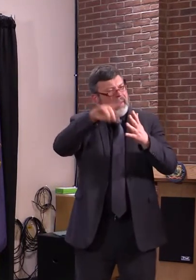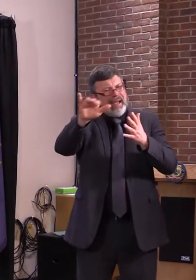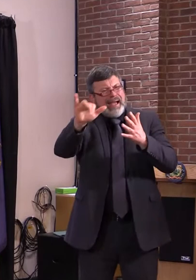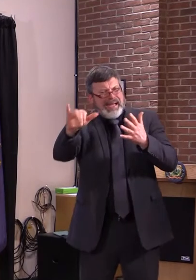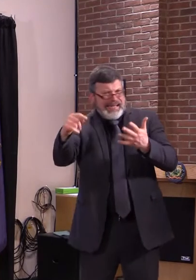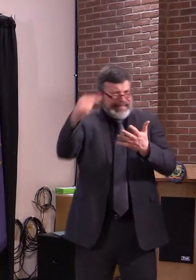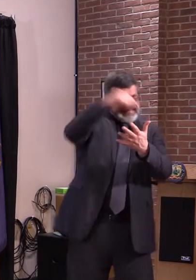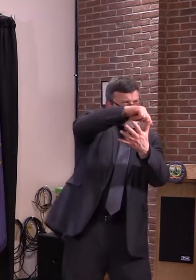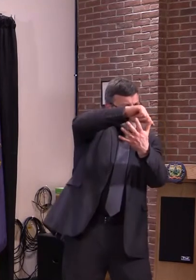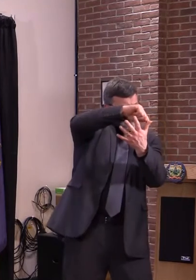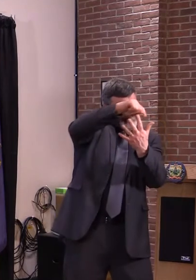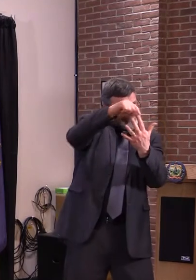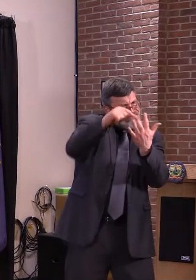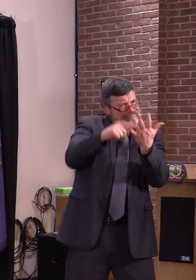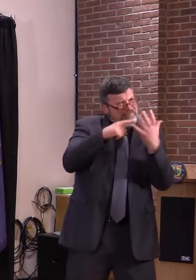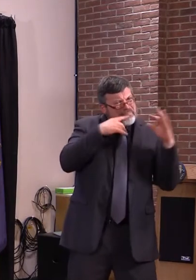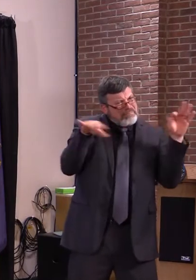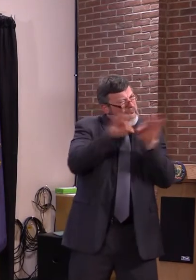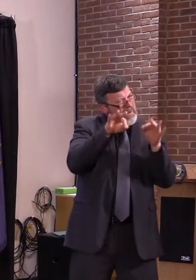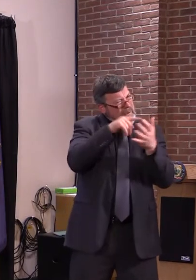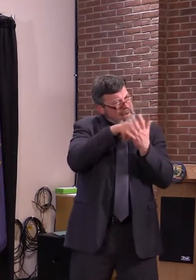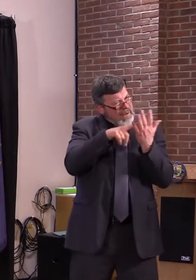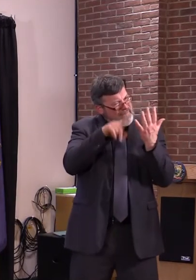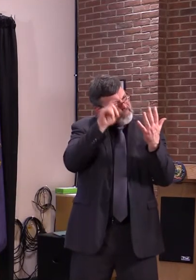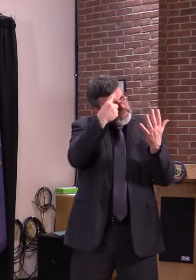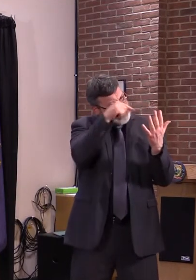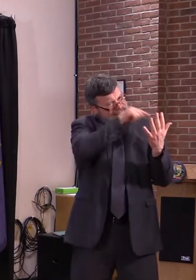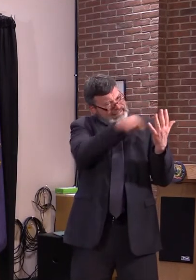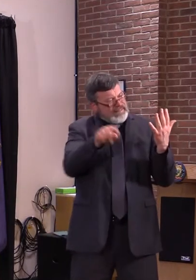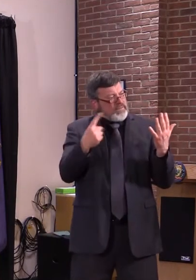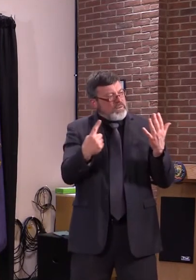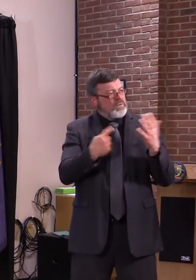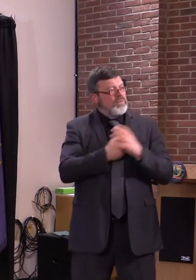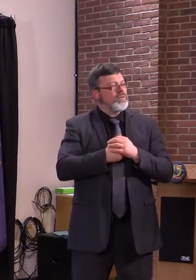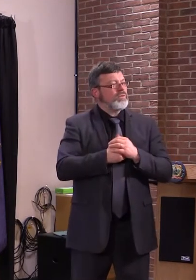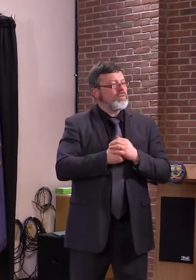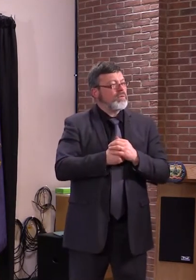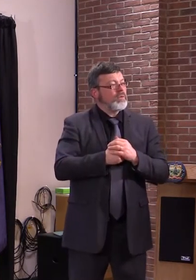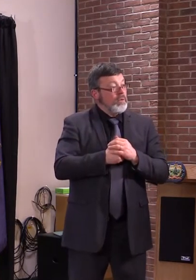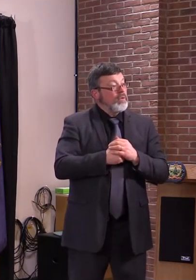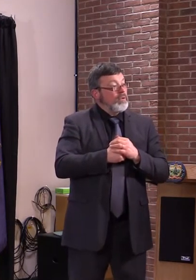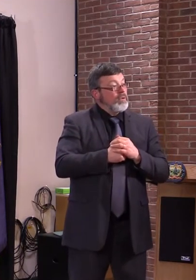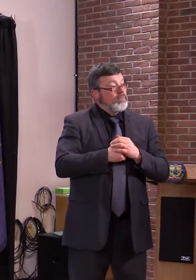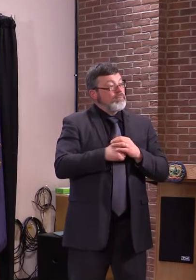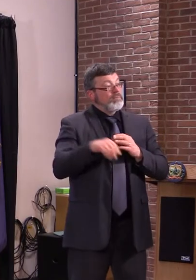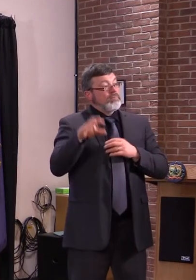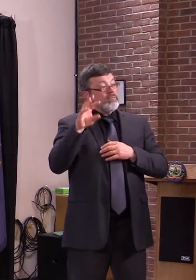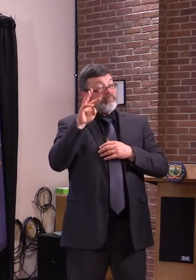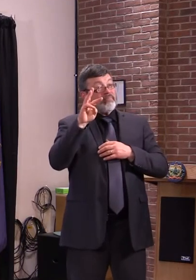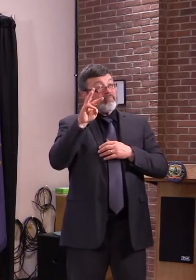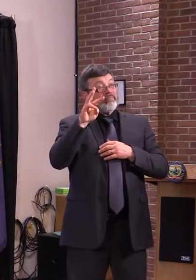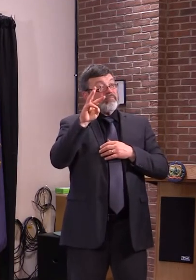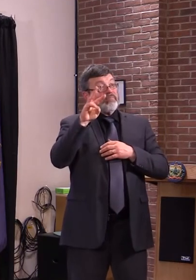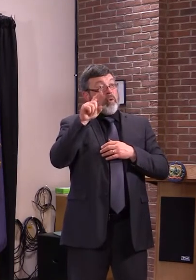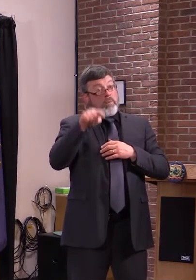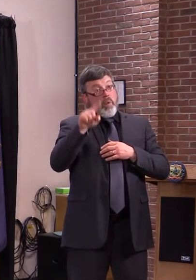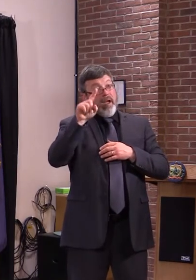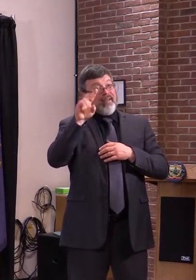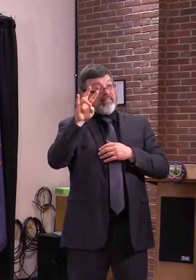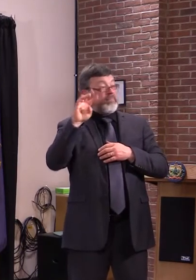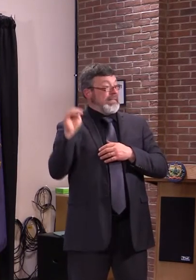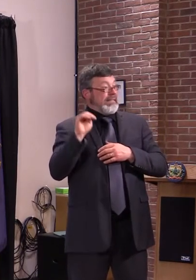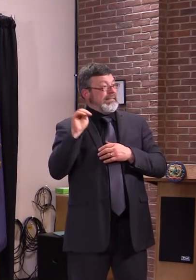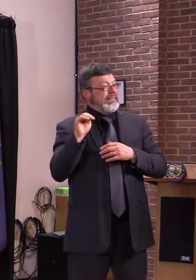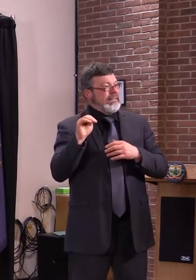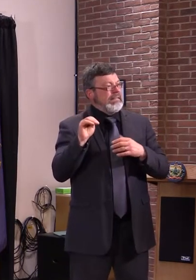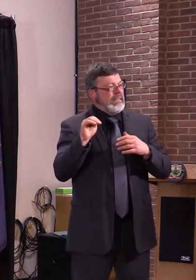Similarly, the governor's budget adjustment put $6.7 million towards bolstering our state liability fund.